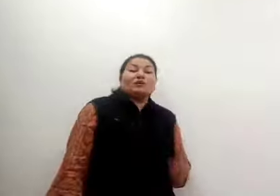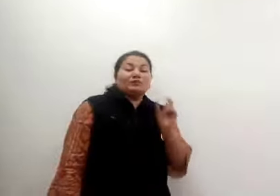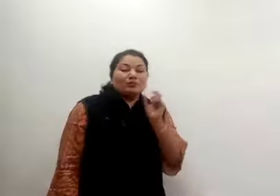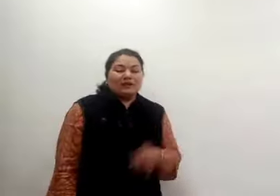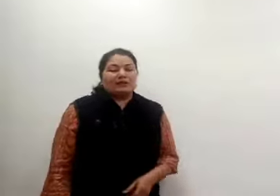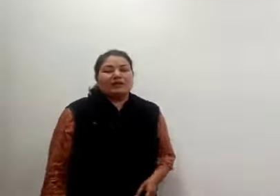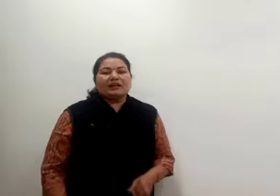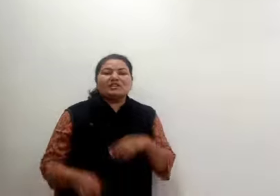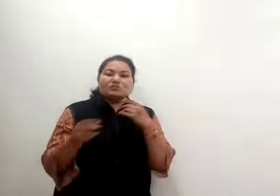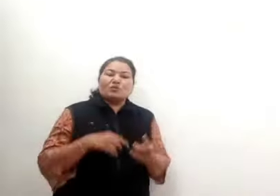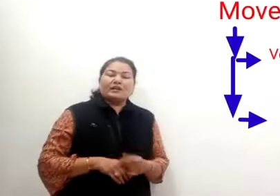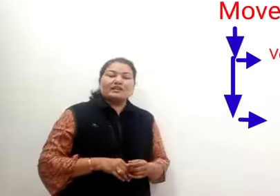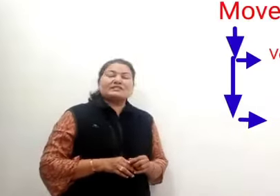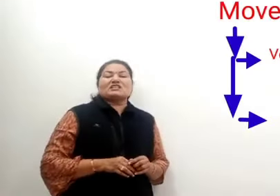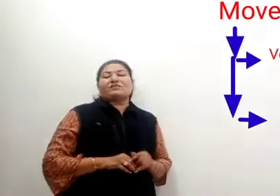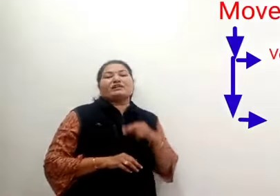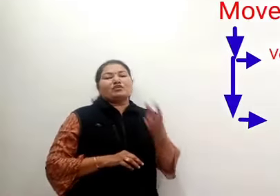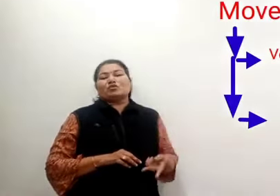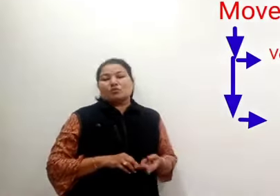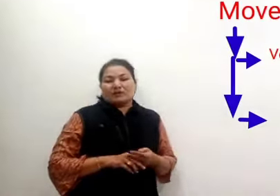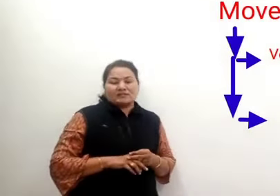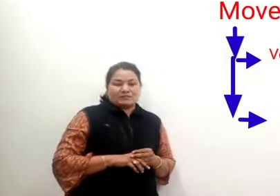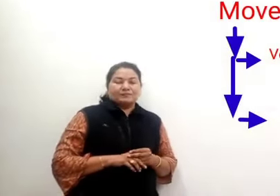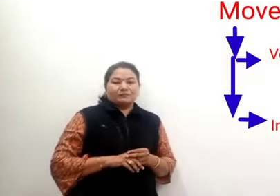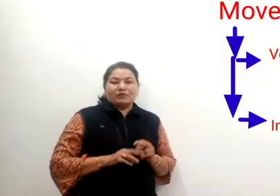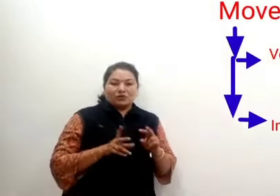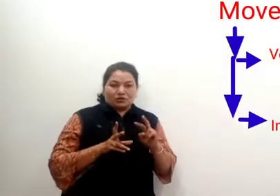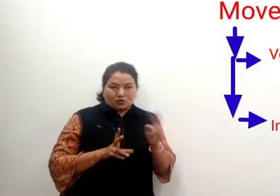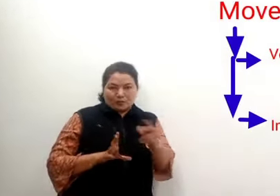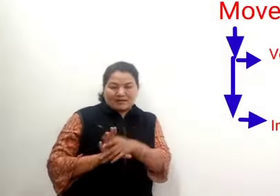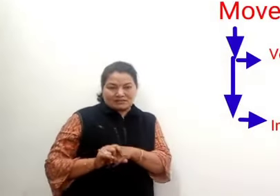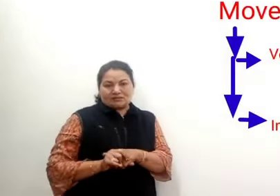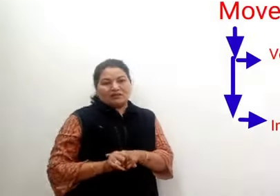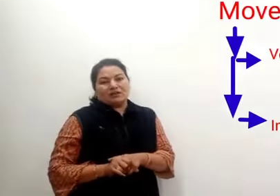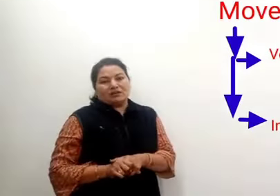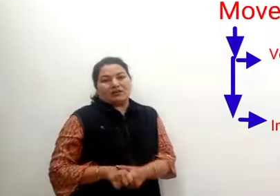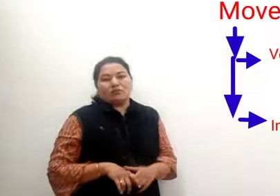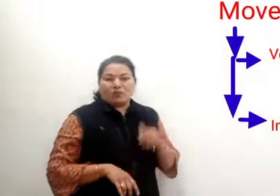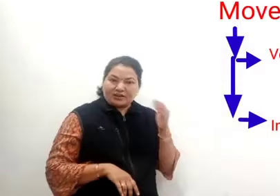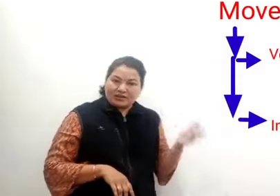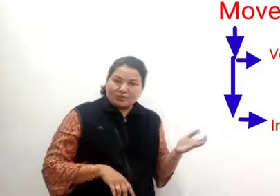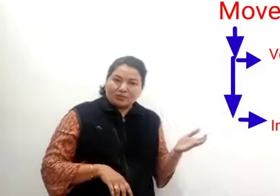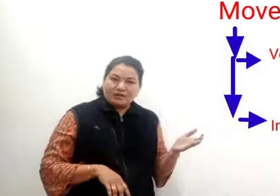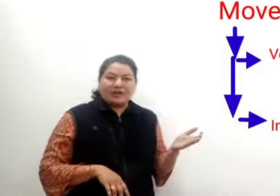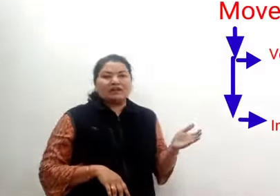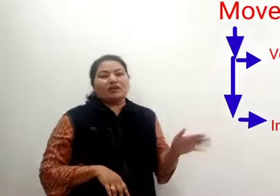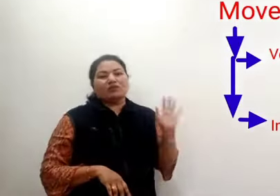Word movement, again this movement is classified into two words, two parts: voluntary movement and